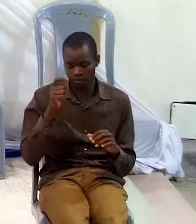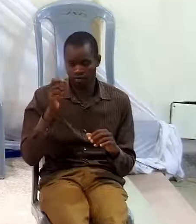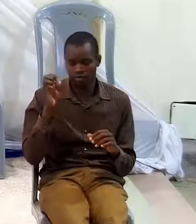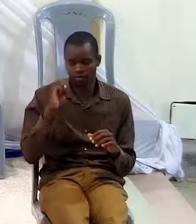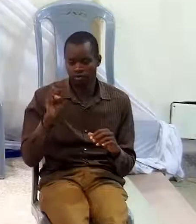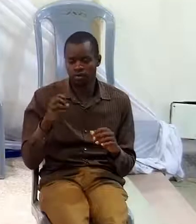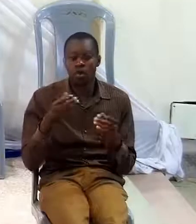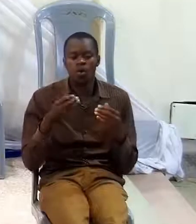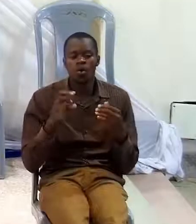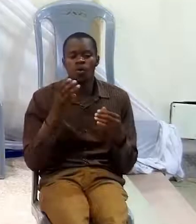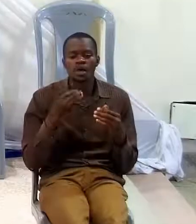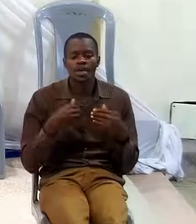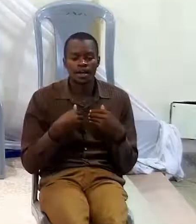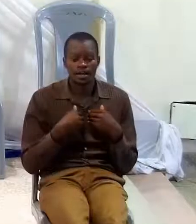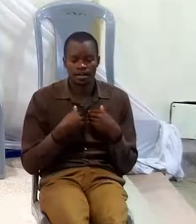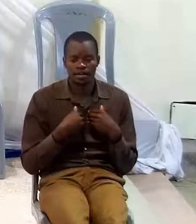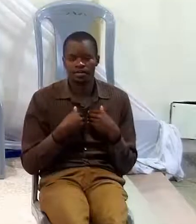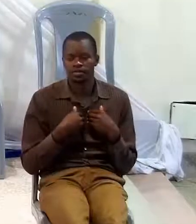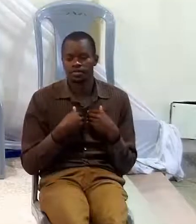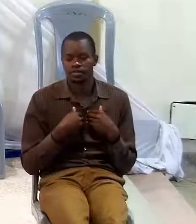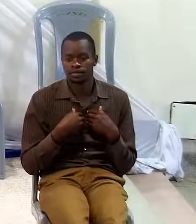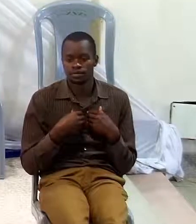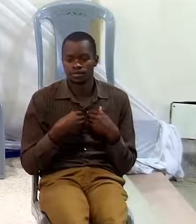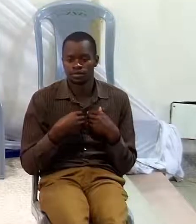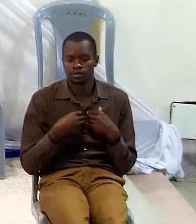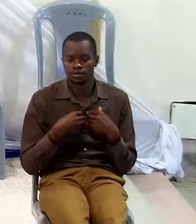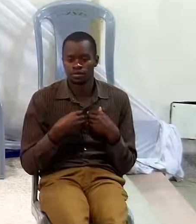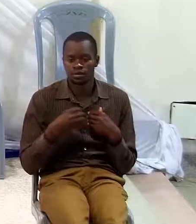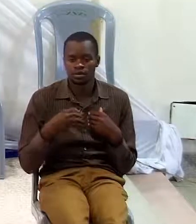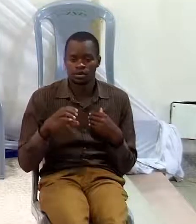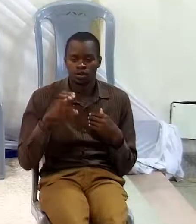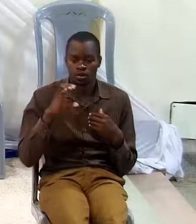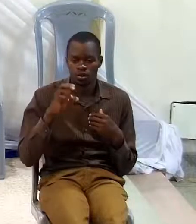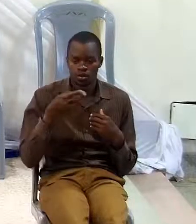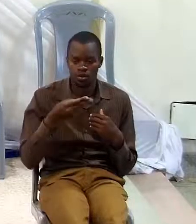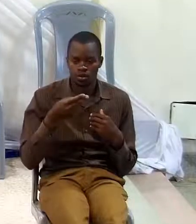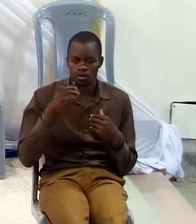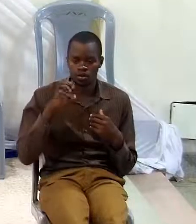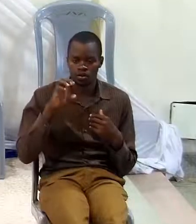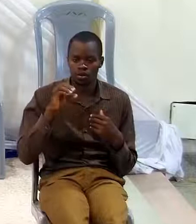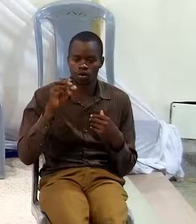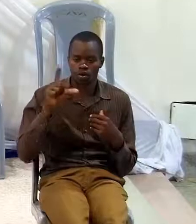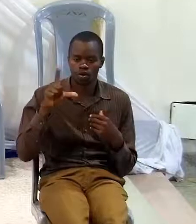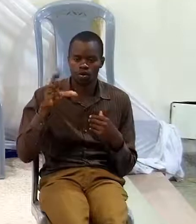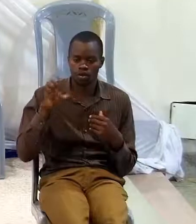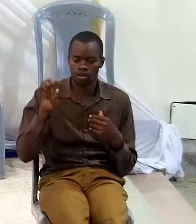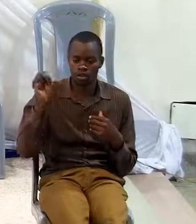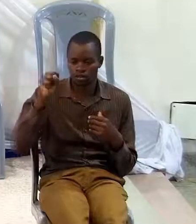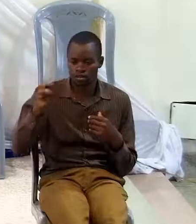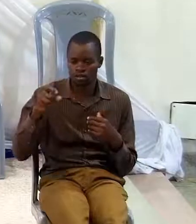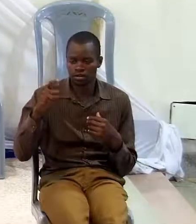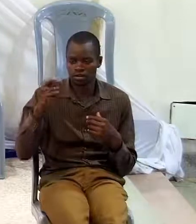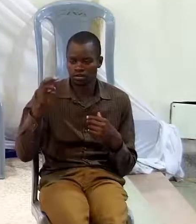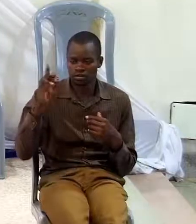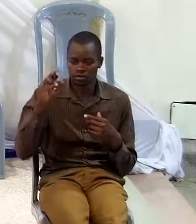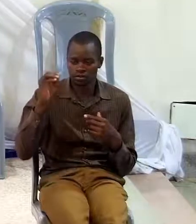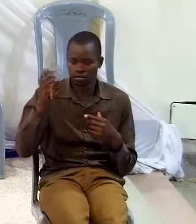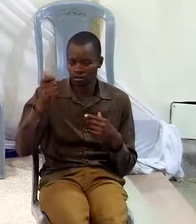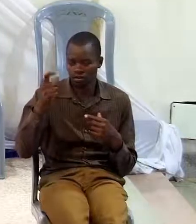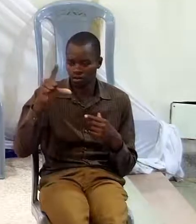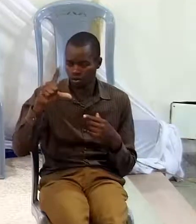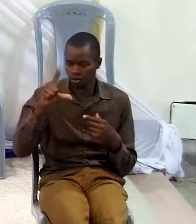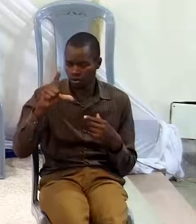the cholesterol that combines with the proteins so that they are able to transport